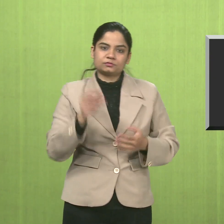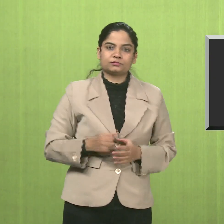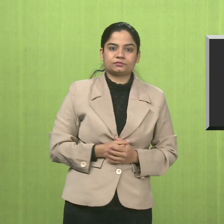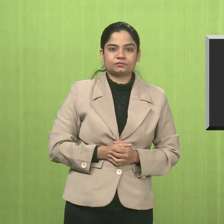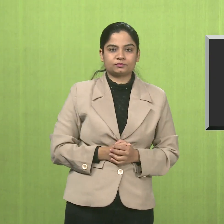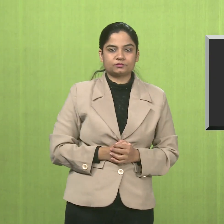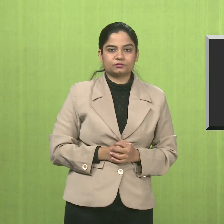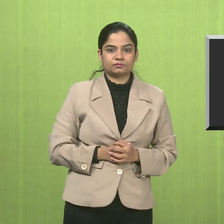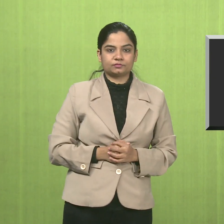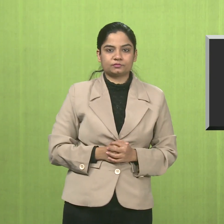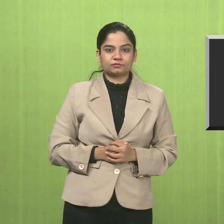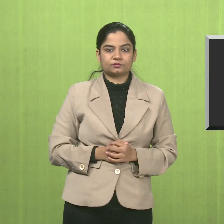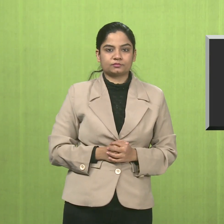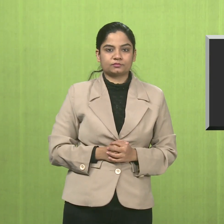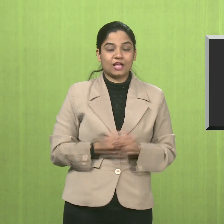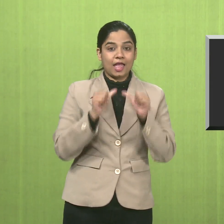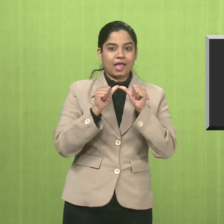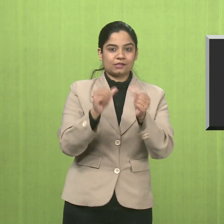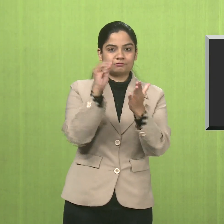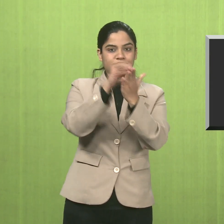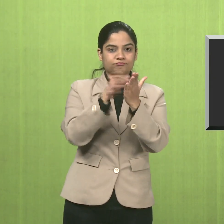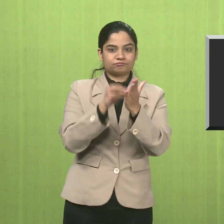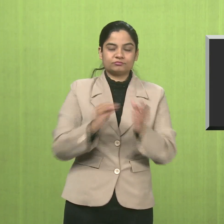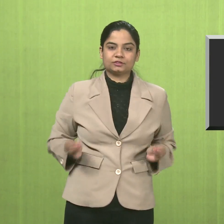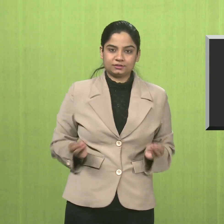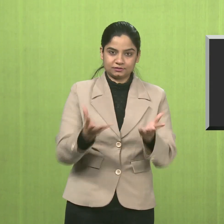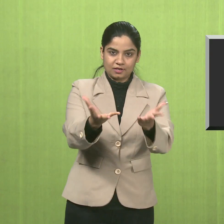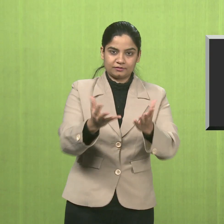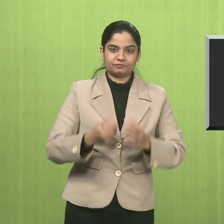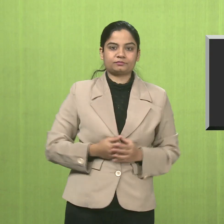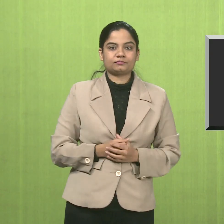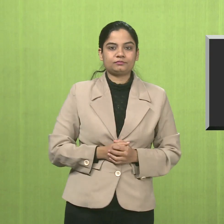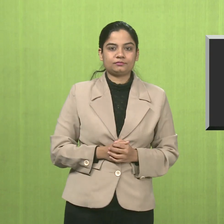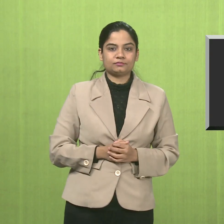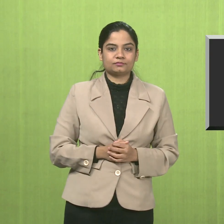You can choose the answer. Hopefully you've written the answers. Let's begin now.